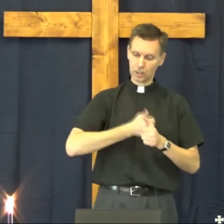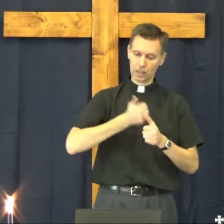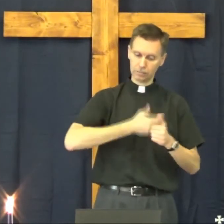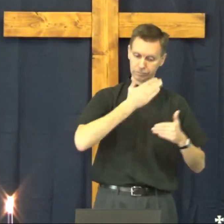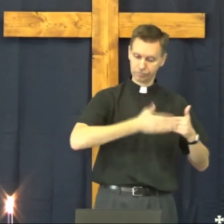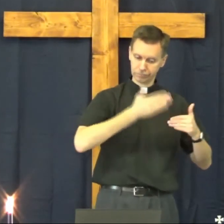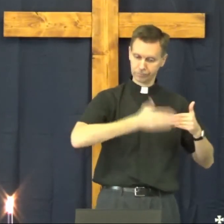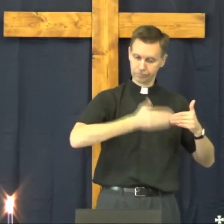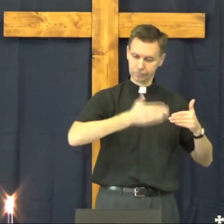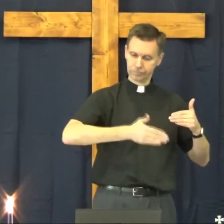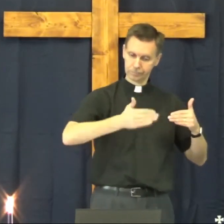son.